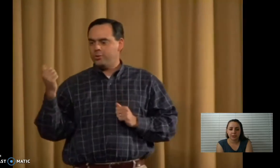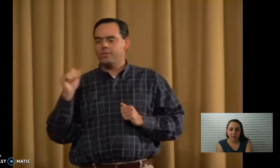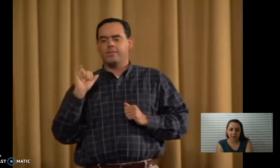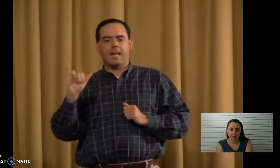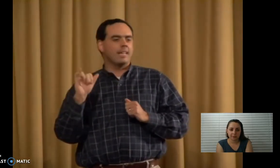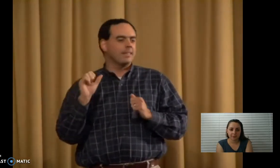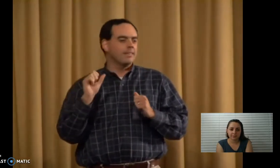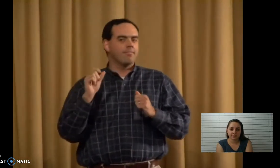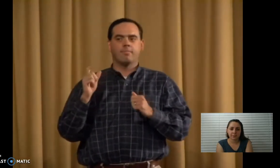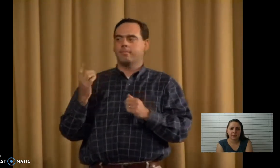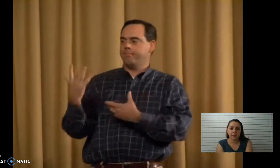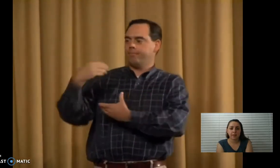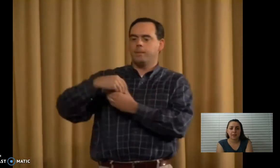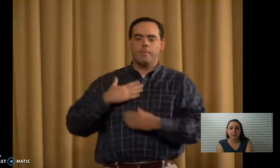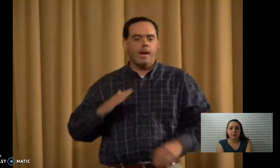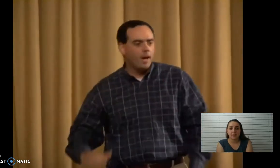your learning with others.